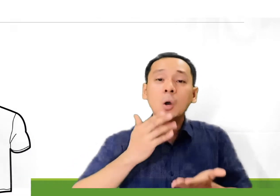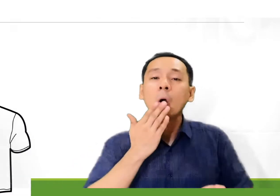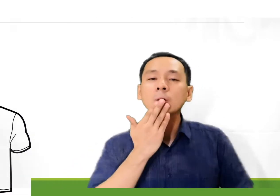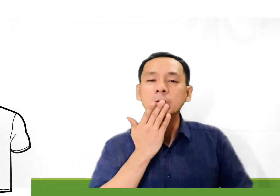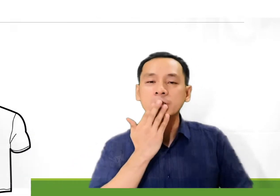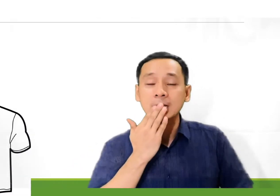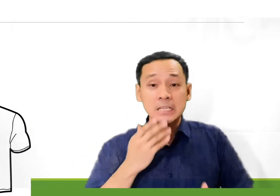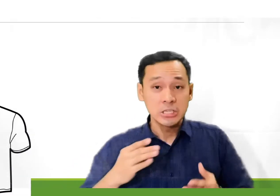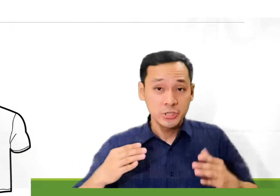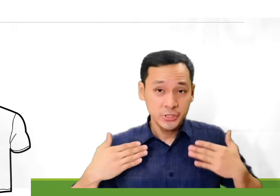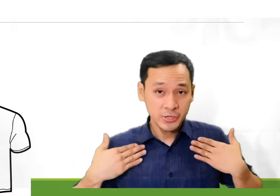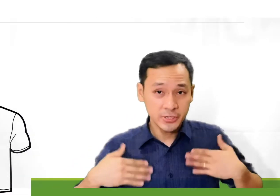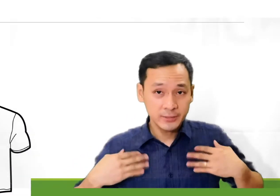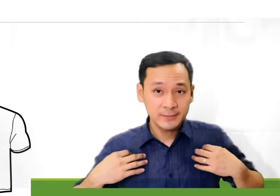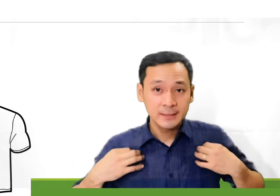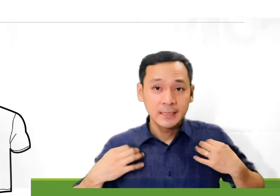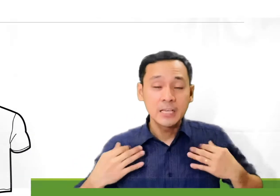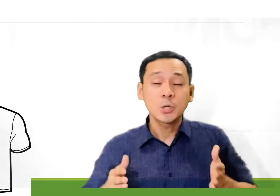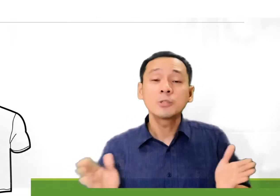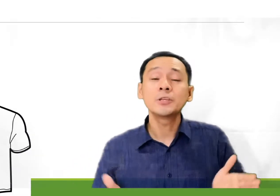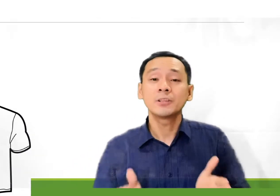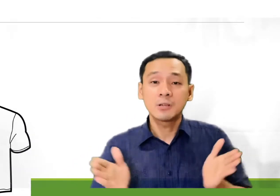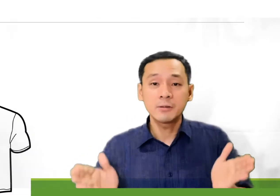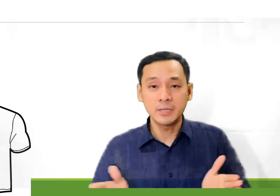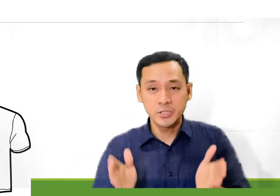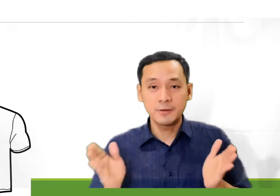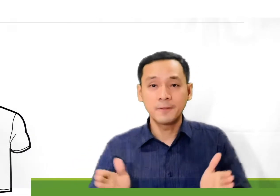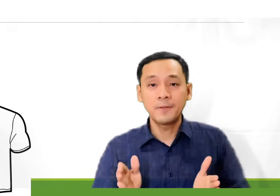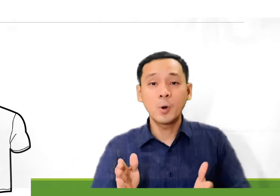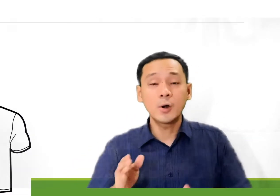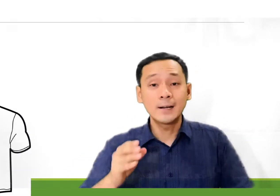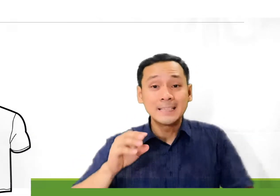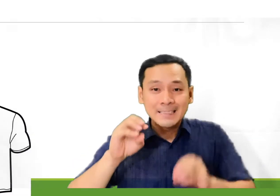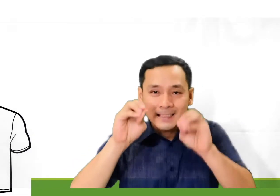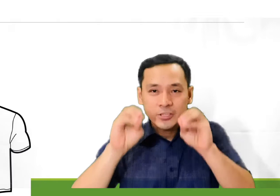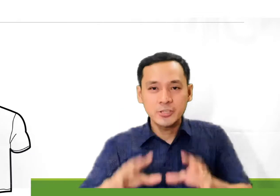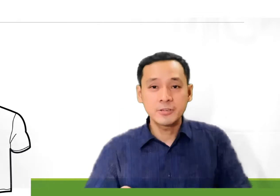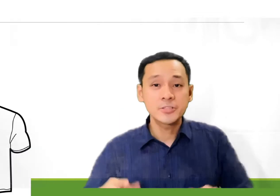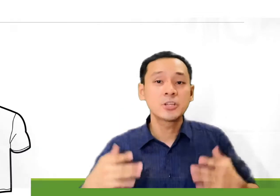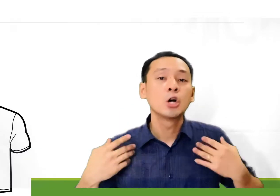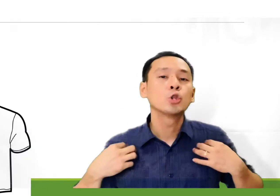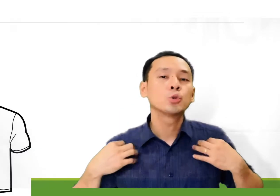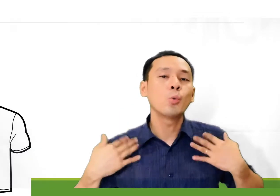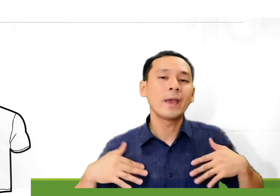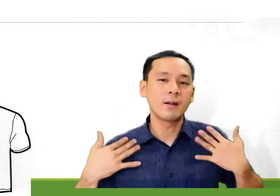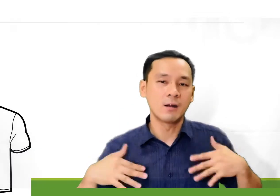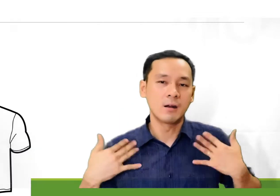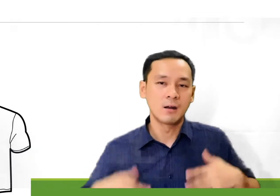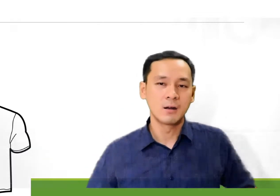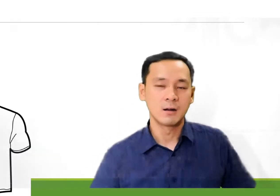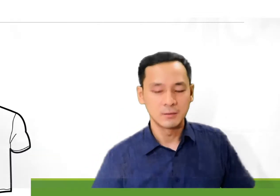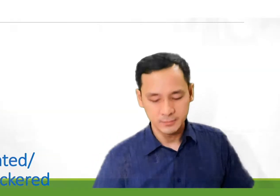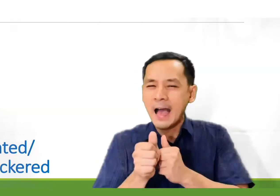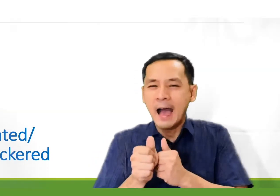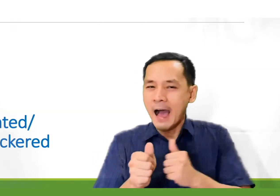Plain colored shirt is also encouraged for teachers to